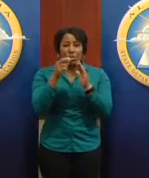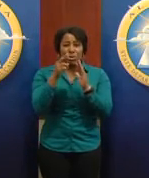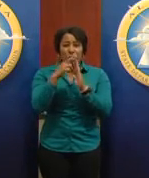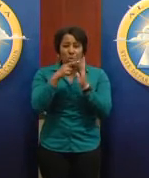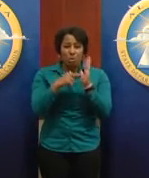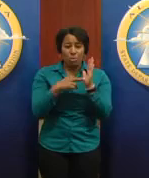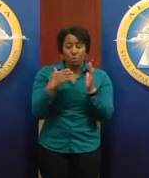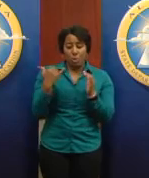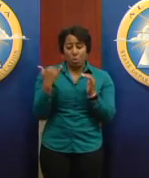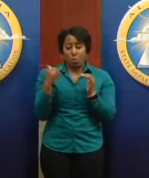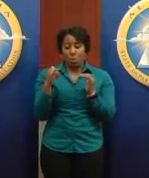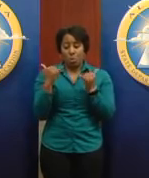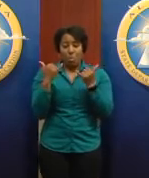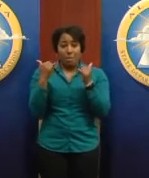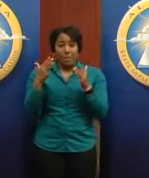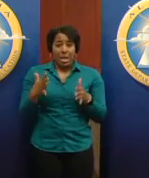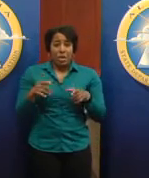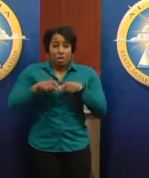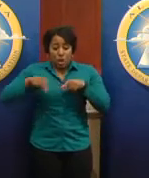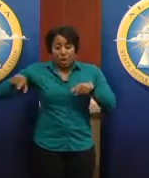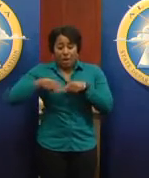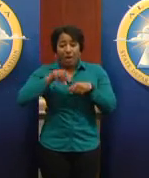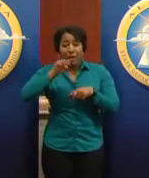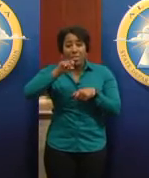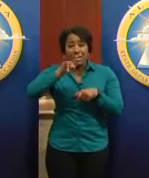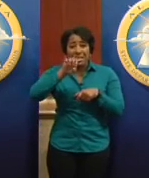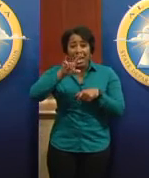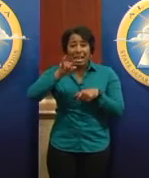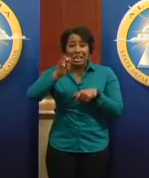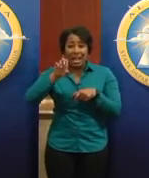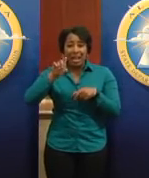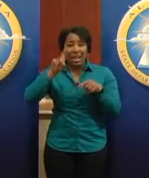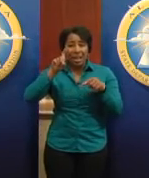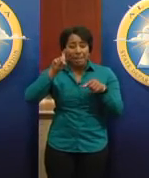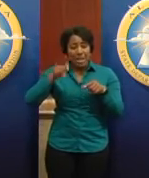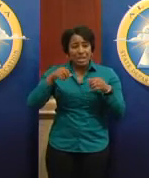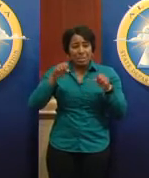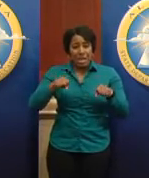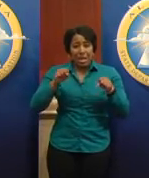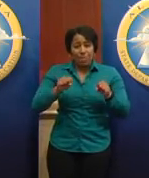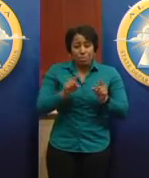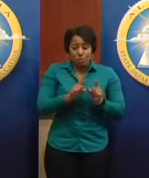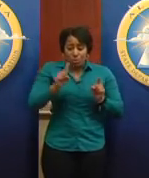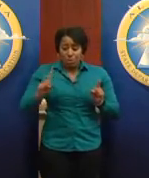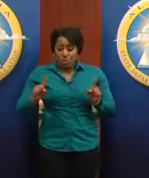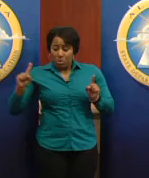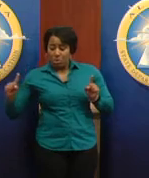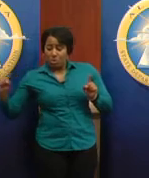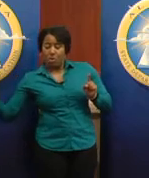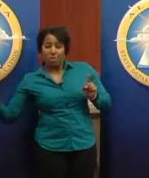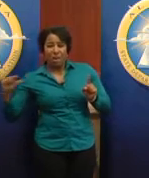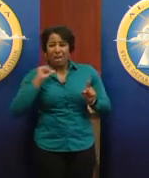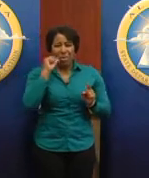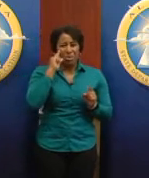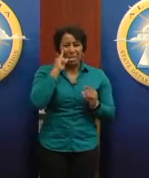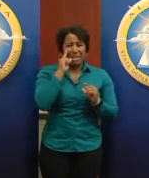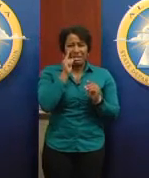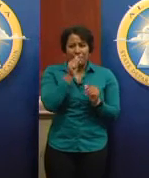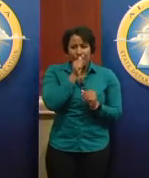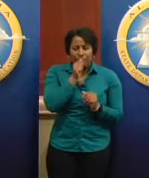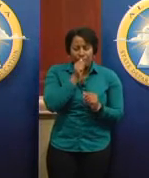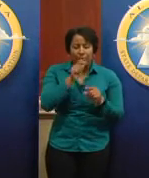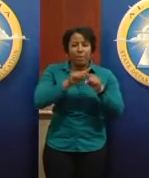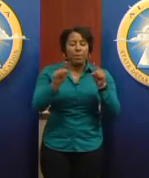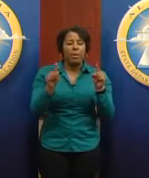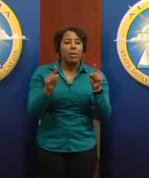sideline to social distance better and to be over there. So I think this is not a secret, but one of the things we're